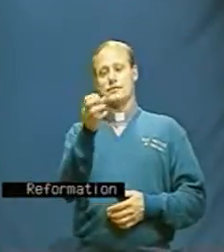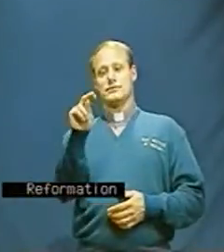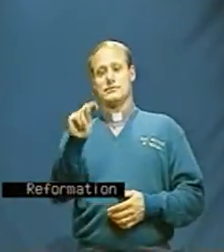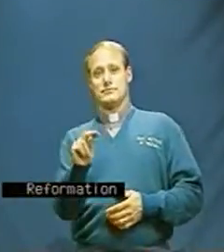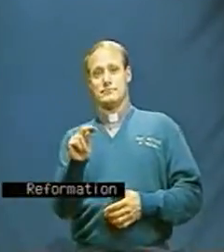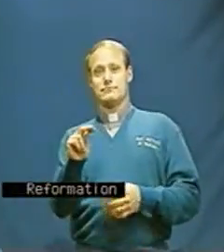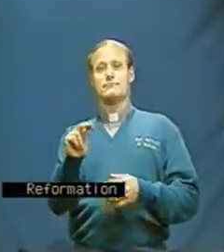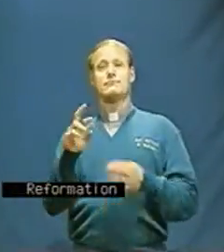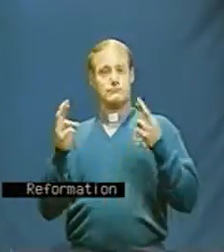Reformation.